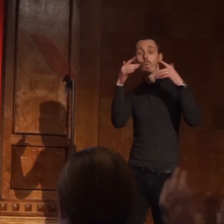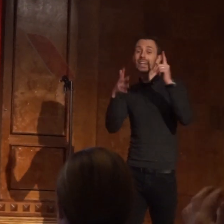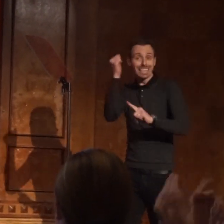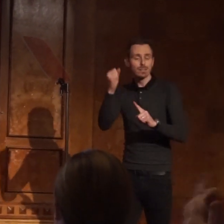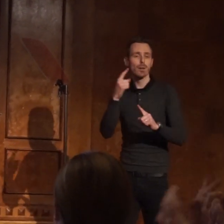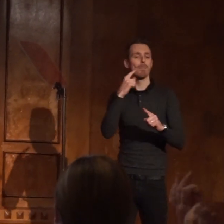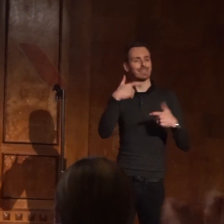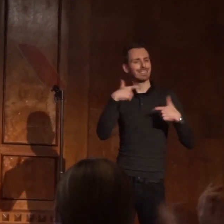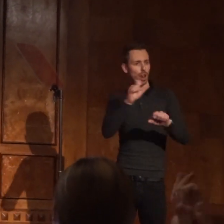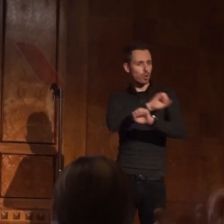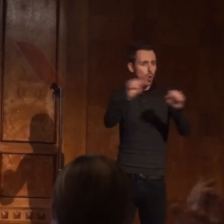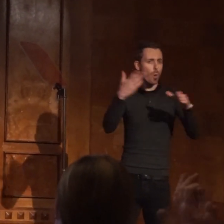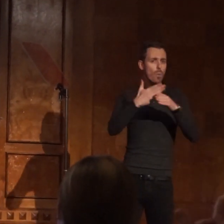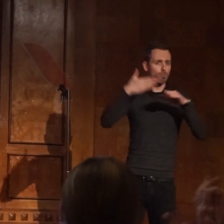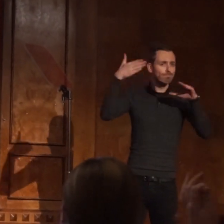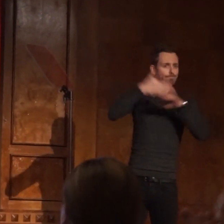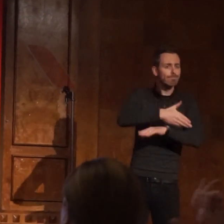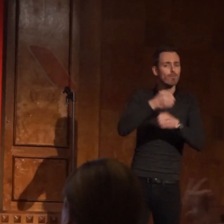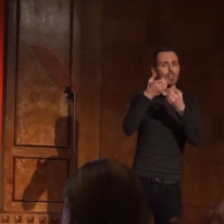election.